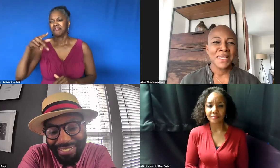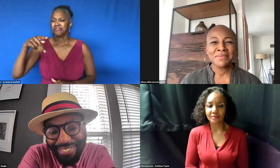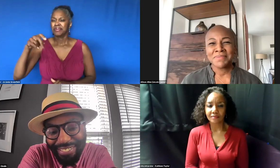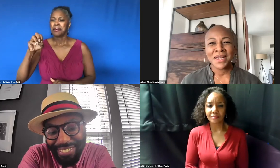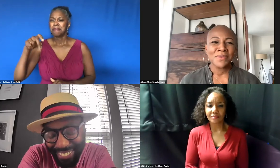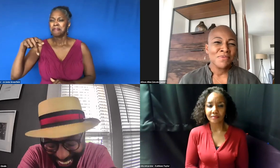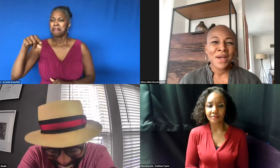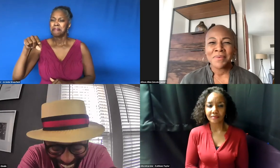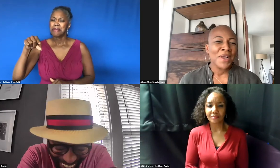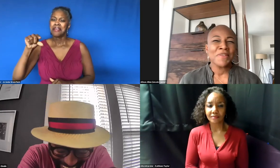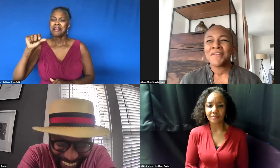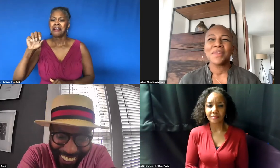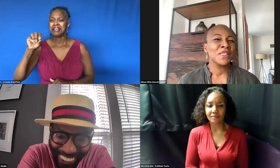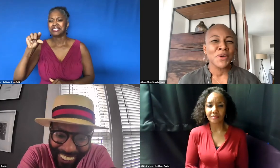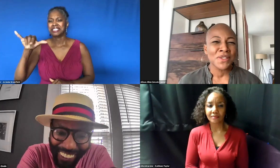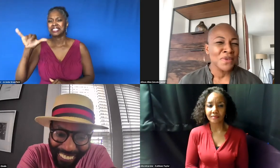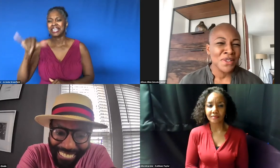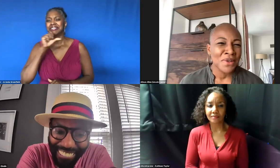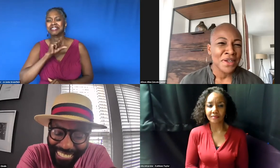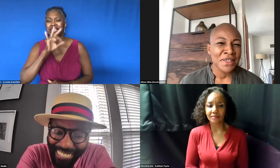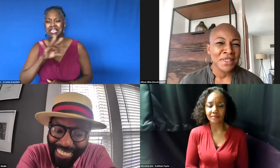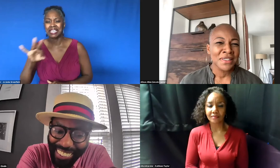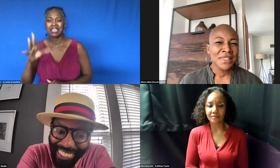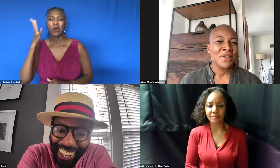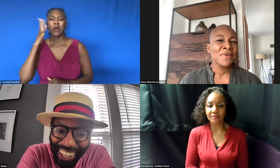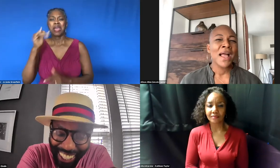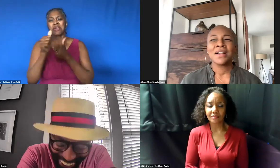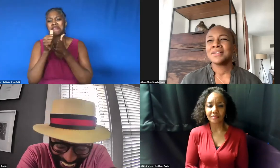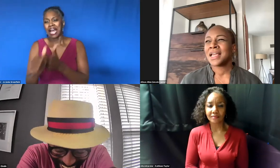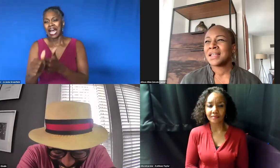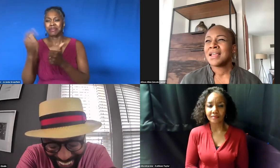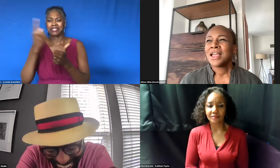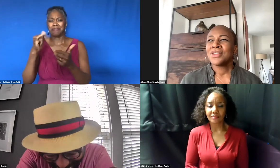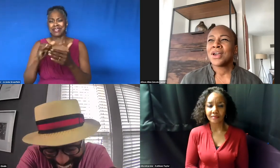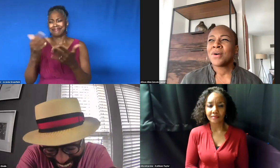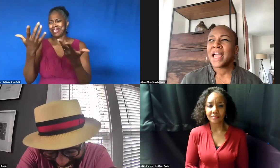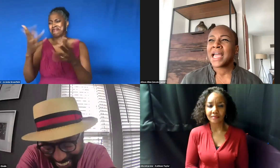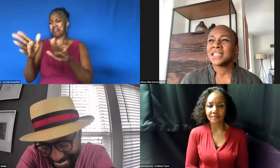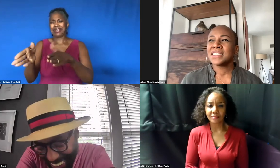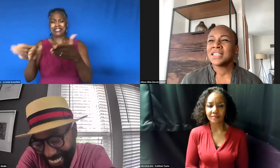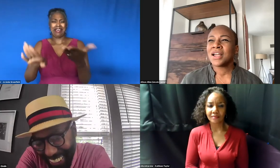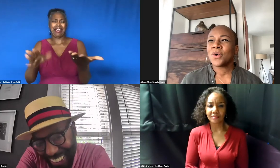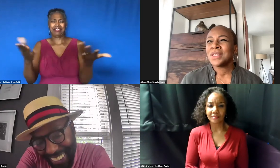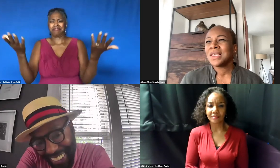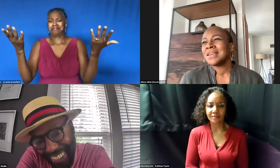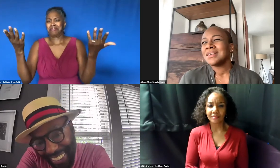dated? And, you know, why are we following this person who's no longer around? And, you know,